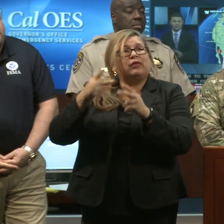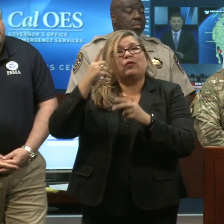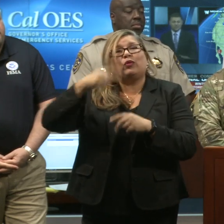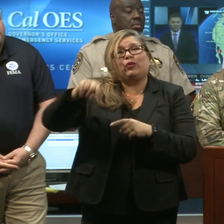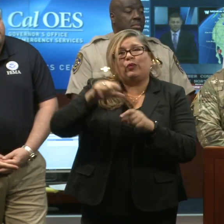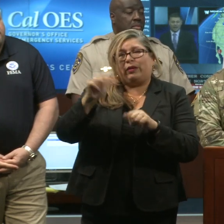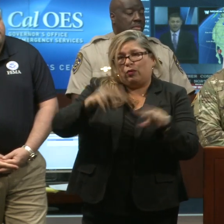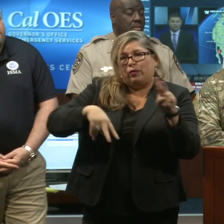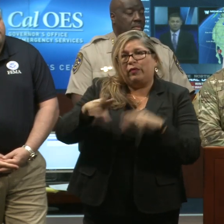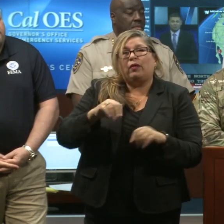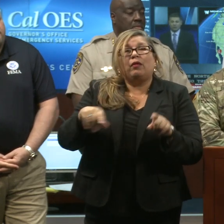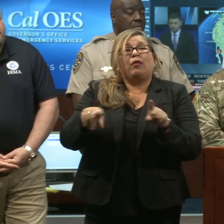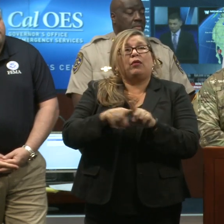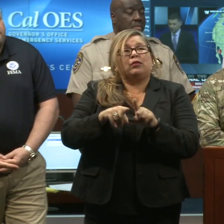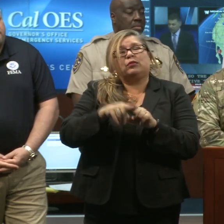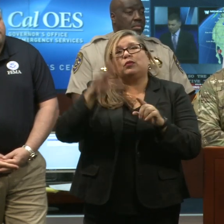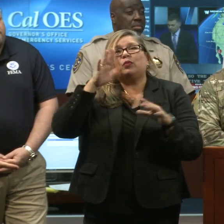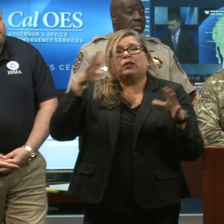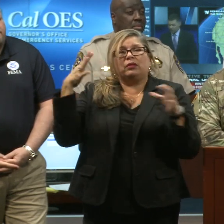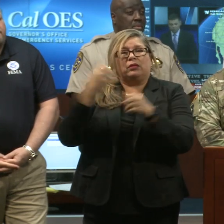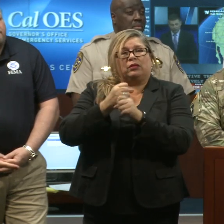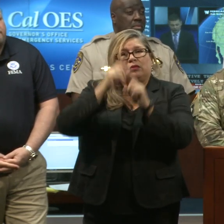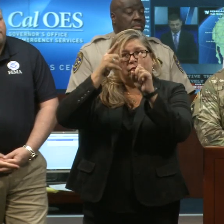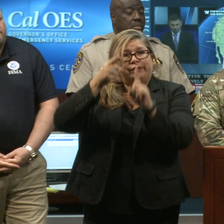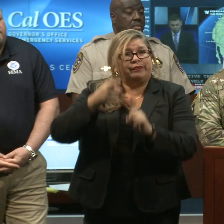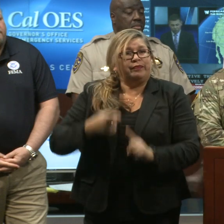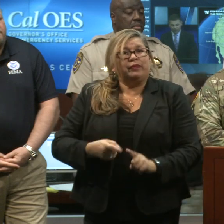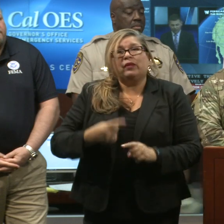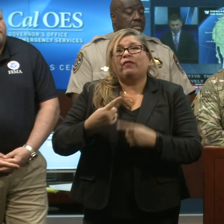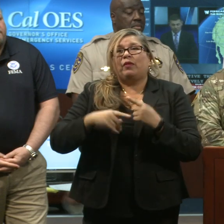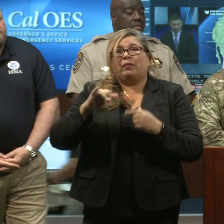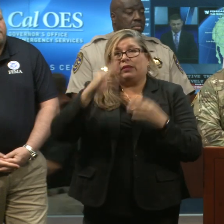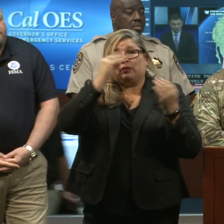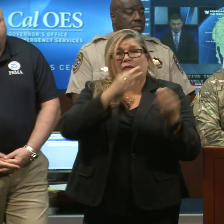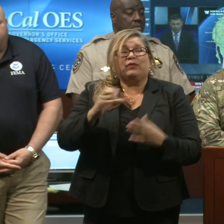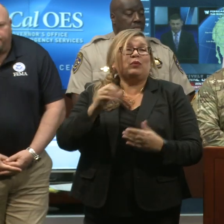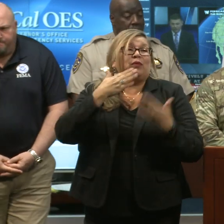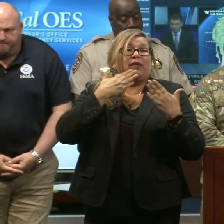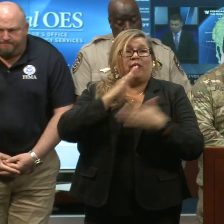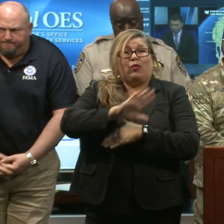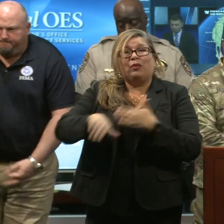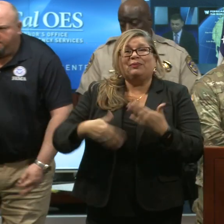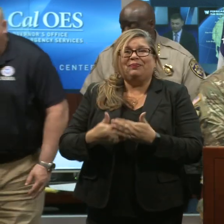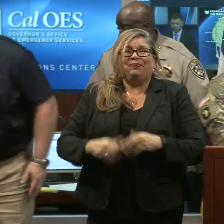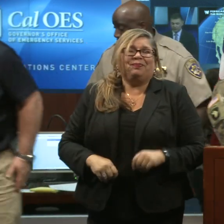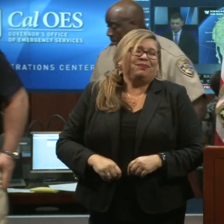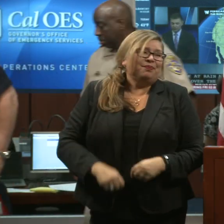review, and then a roll-up of the facts that came out of this press briefing. So thank you, everybody.